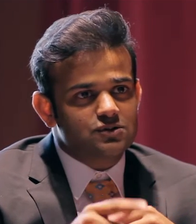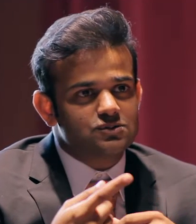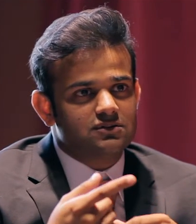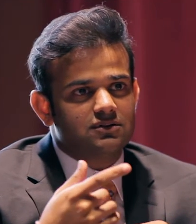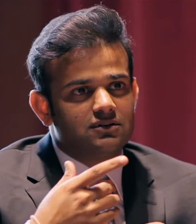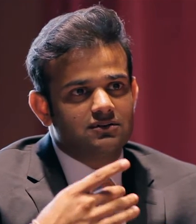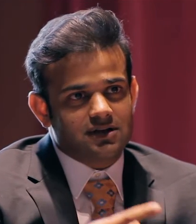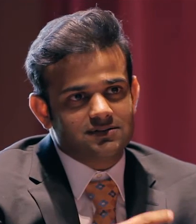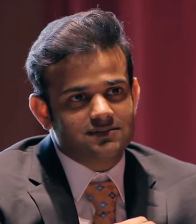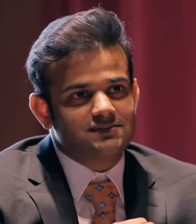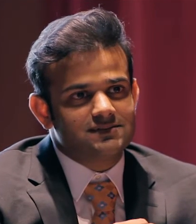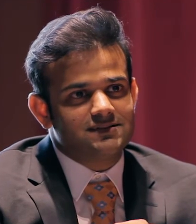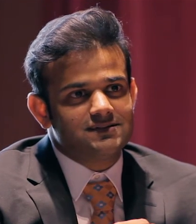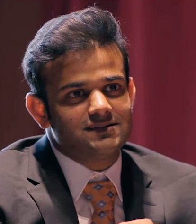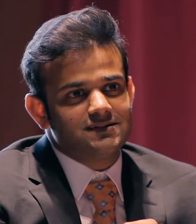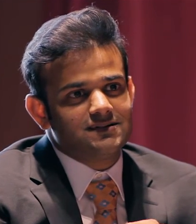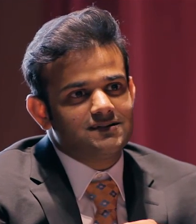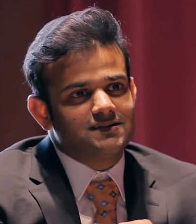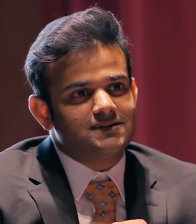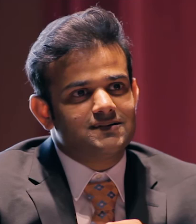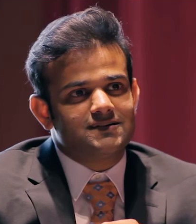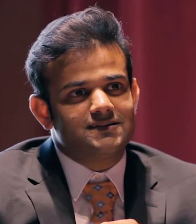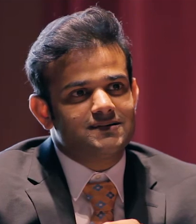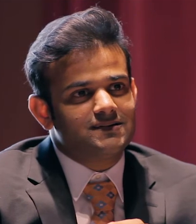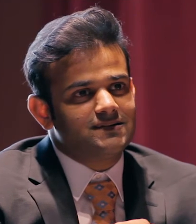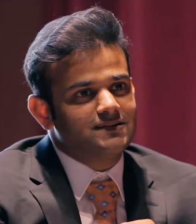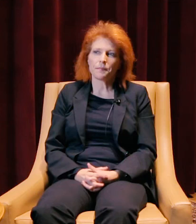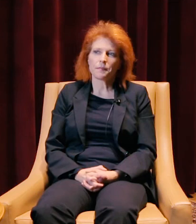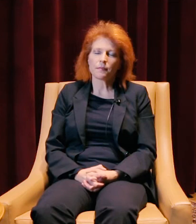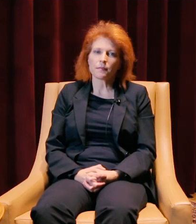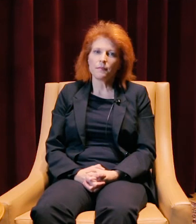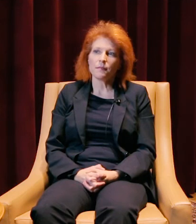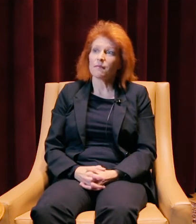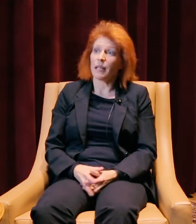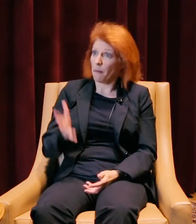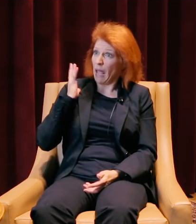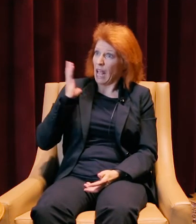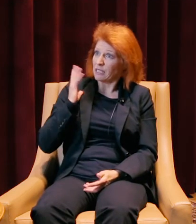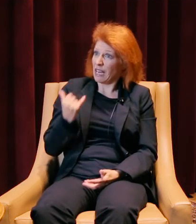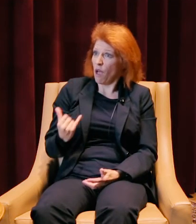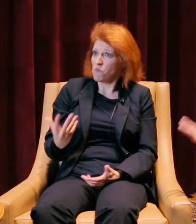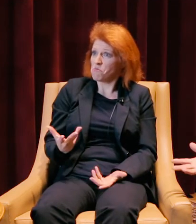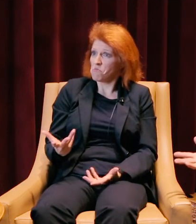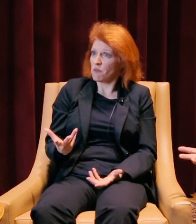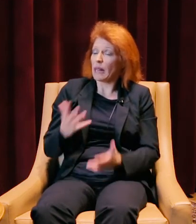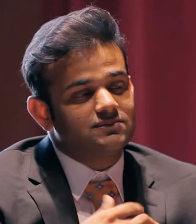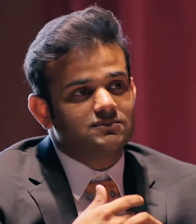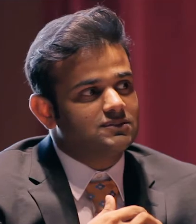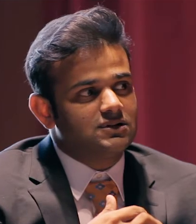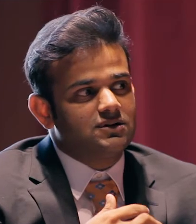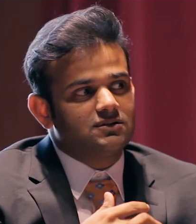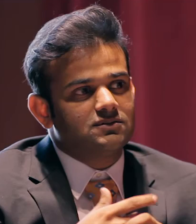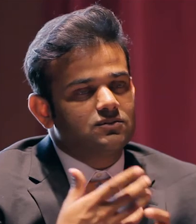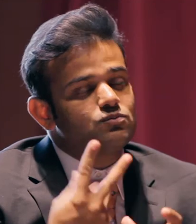So what are some of the challenges that you've faced? In the past? Like my career?